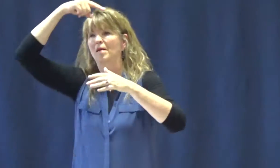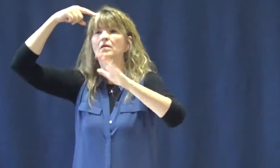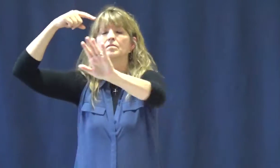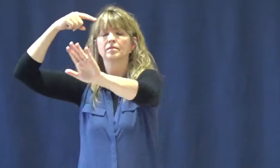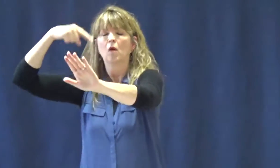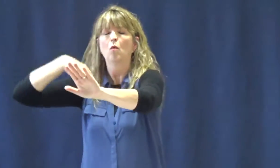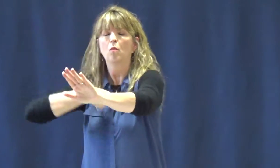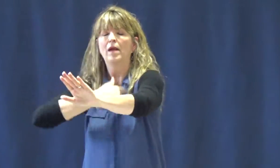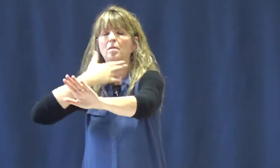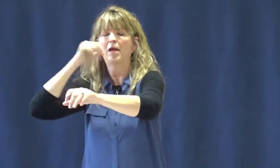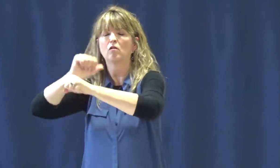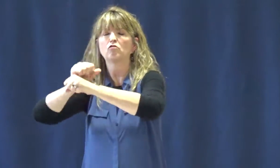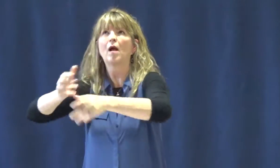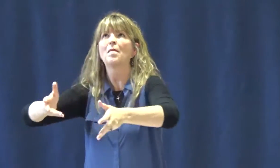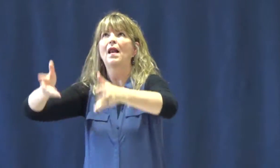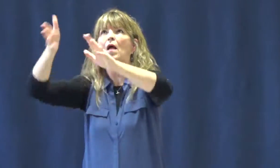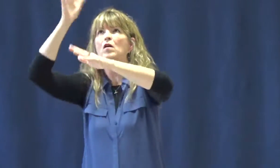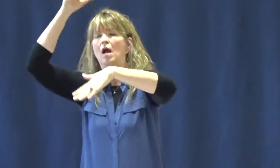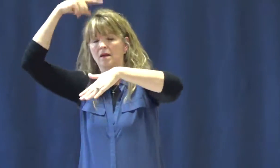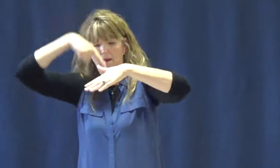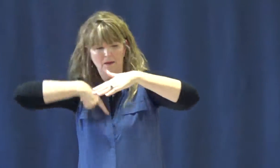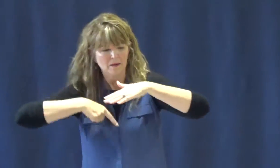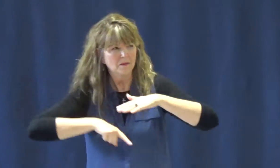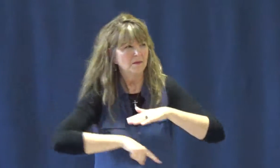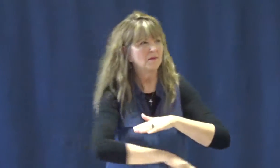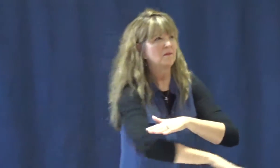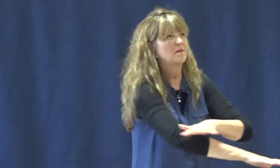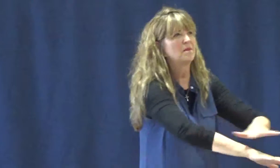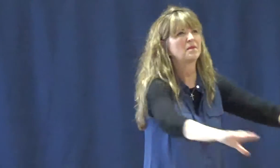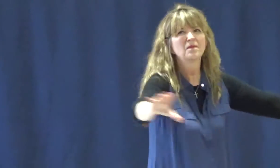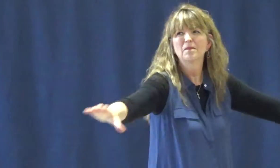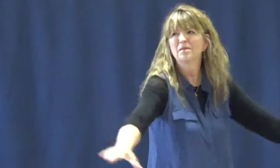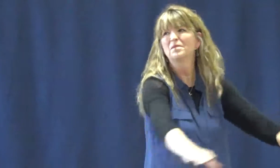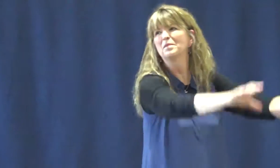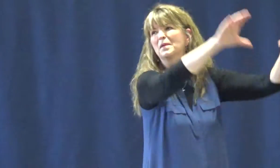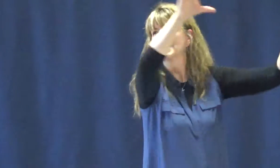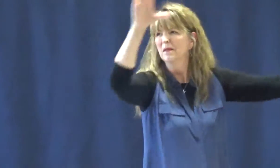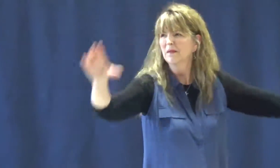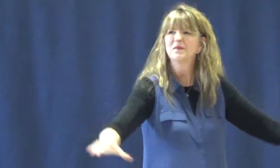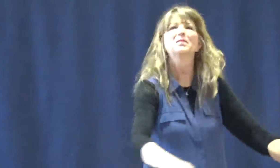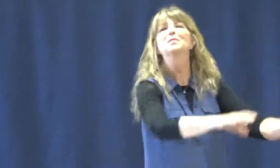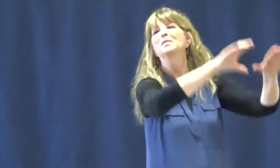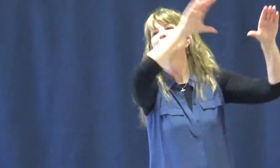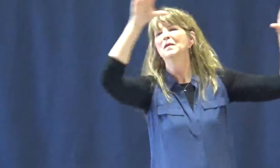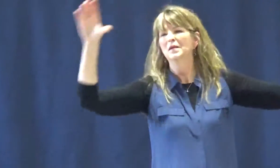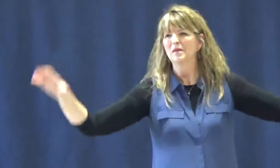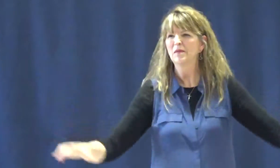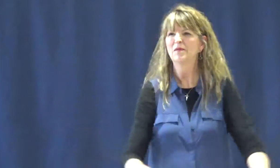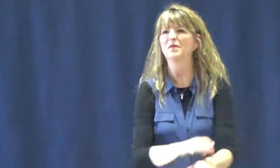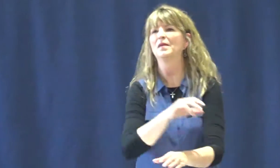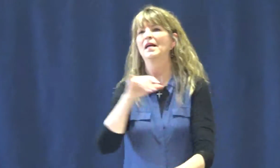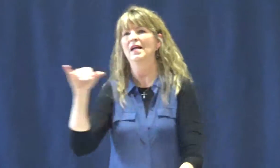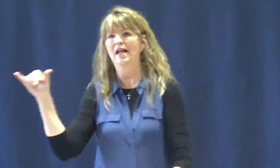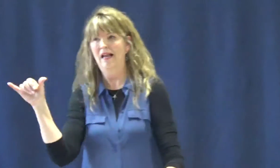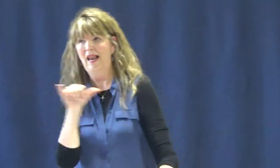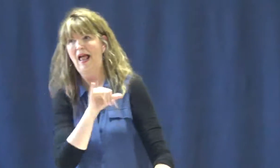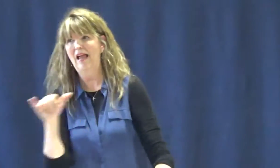how we can do a better job allowing God to come into our lives and to share His